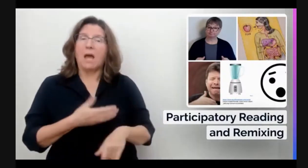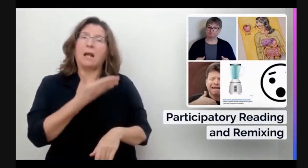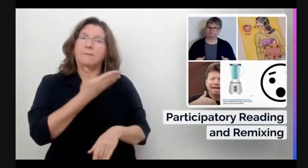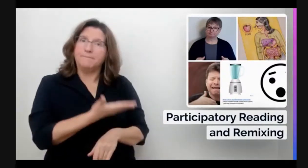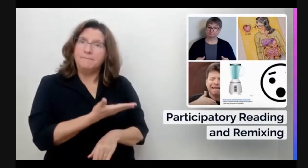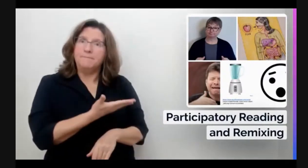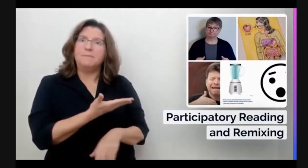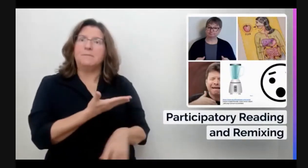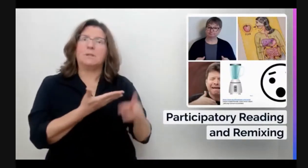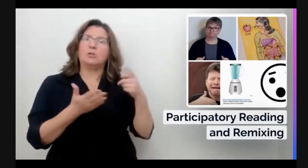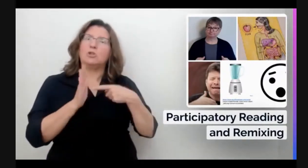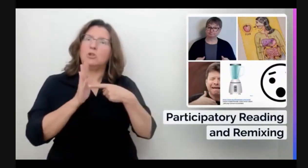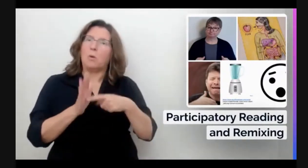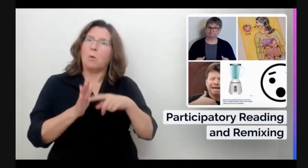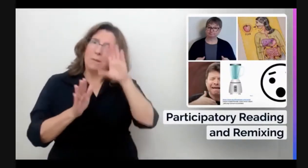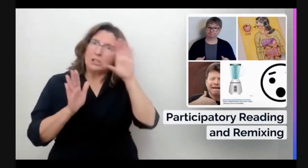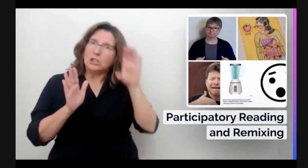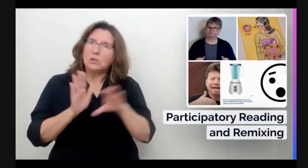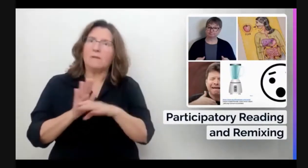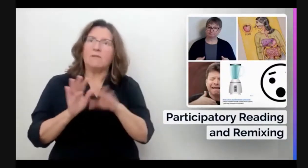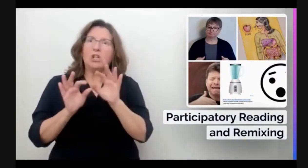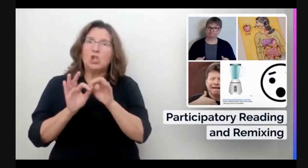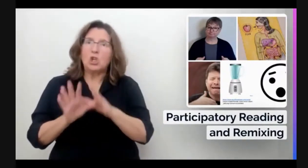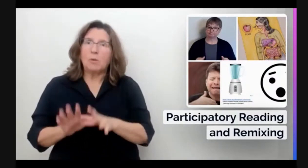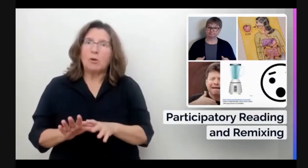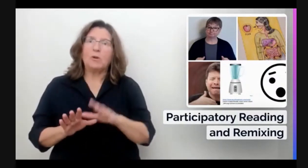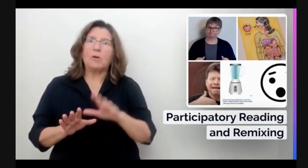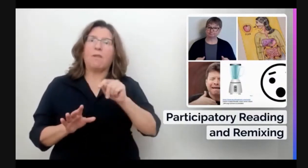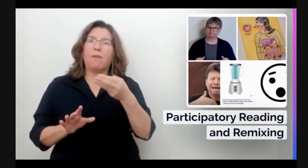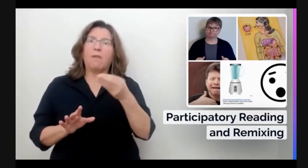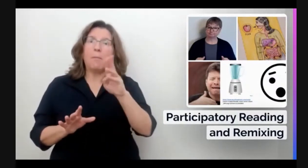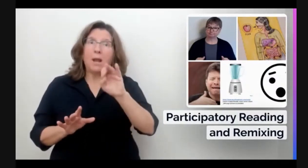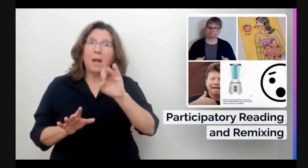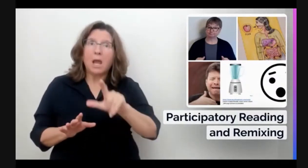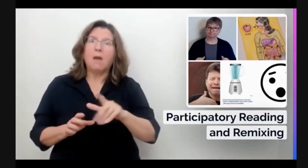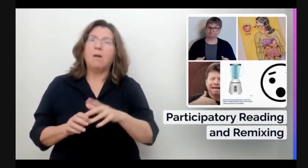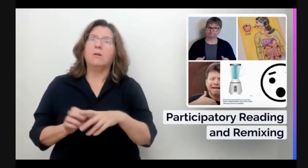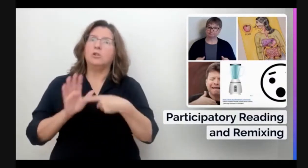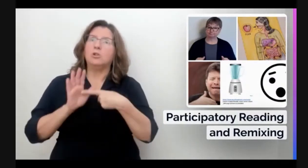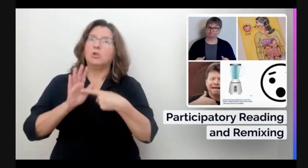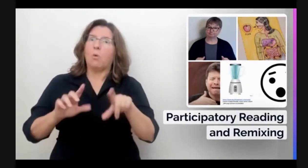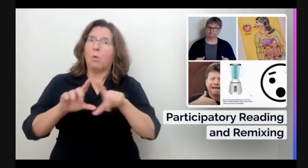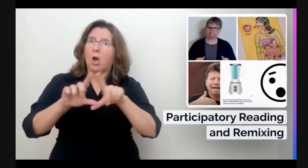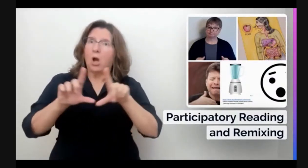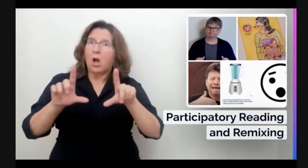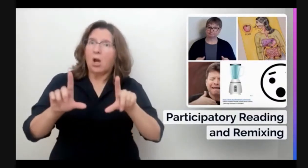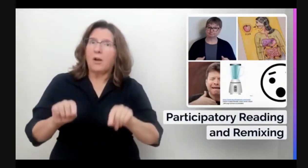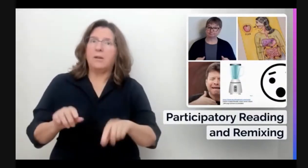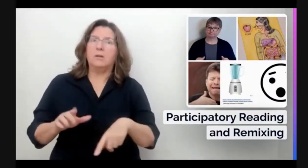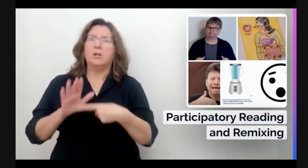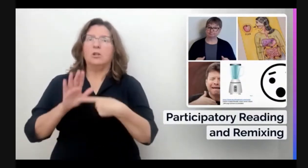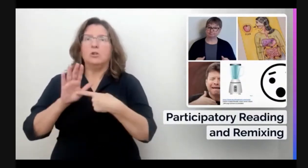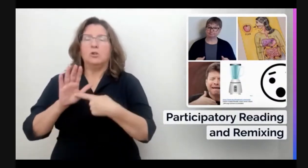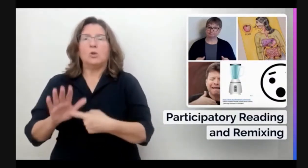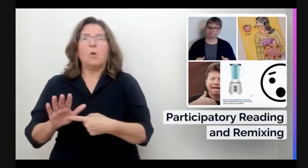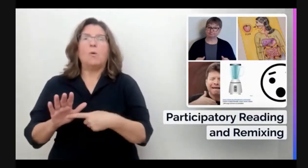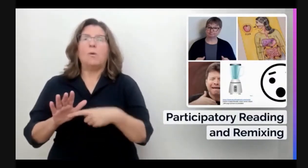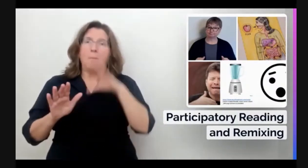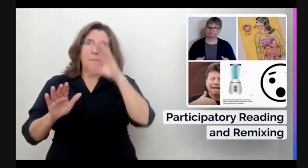In this example, the material provided to inspire the project is a thumbnail of the